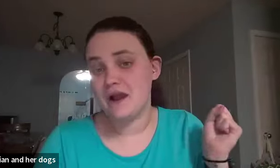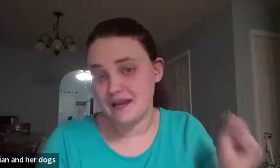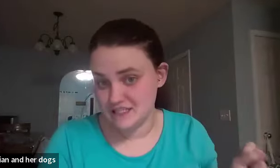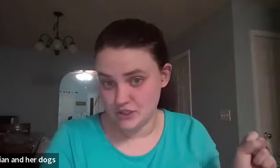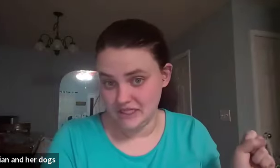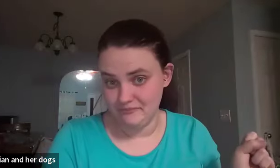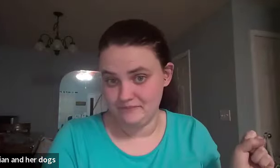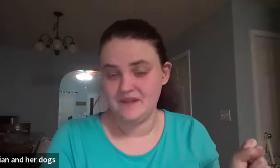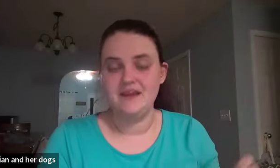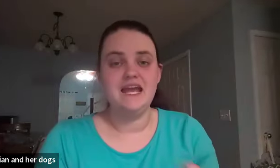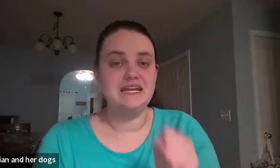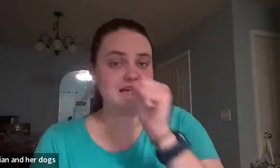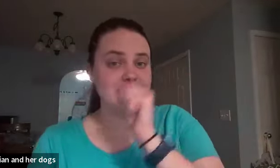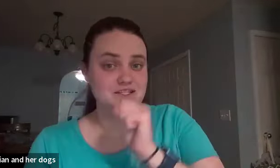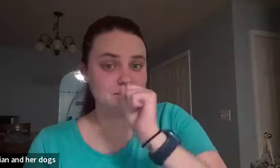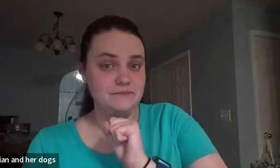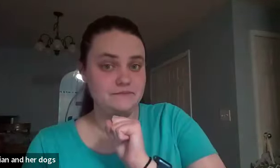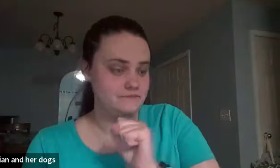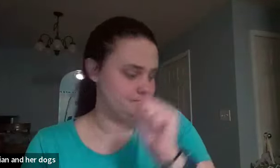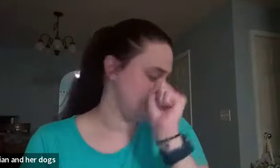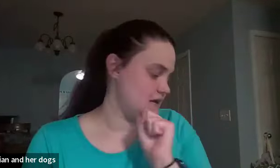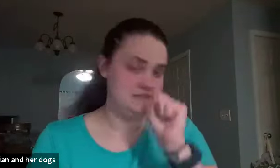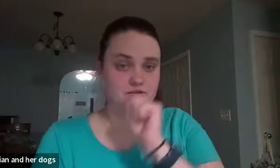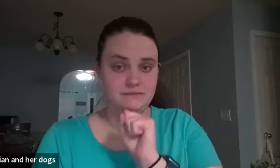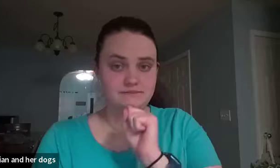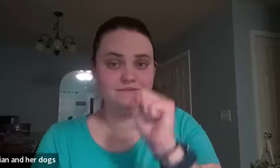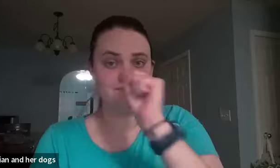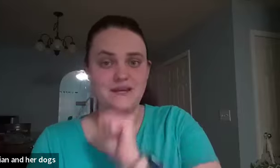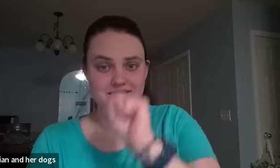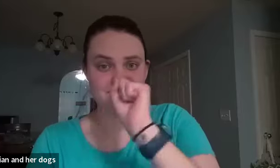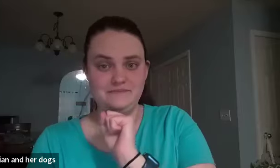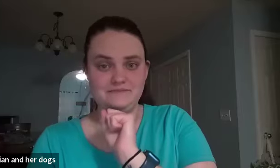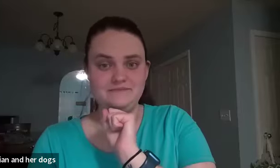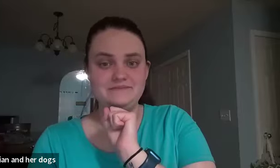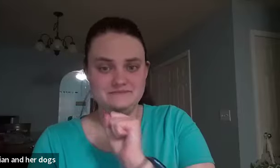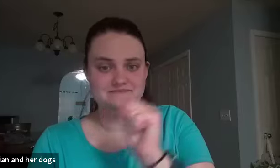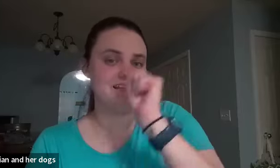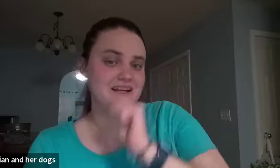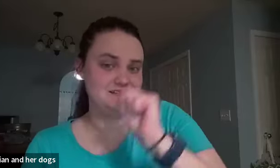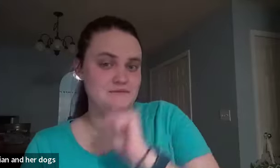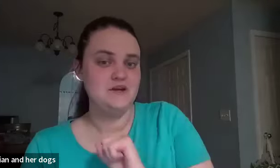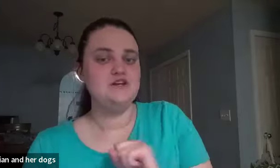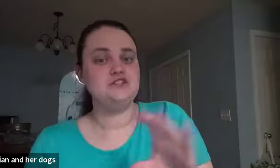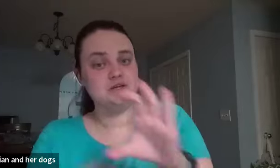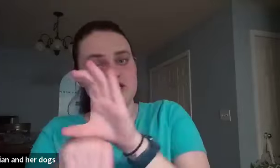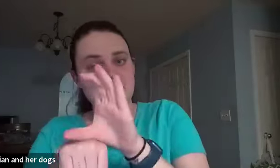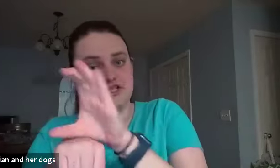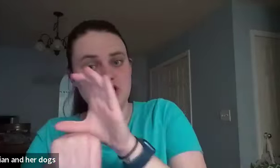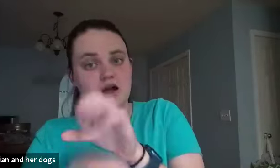for ice cream. And it's ice cream, ice cream, ice cream. Ice cream. So you can be talking about